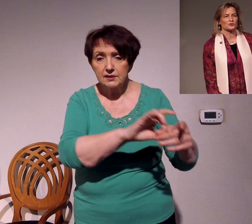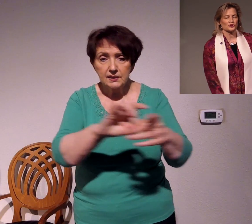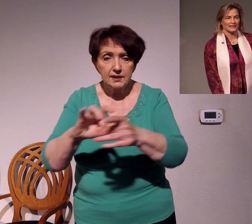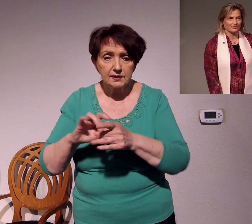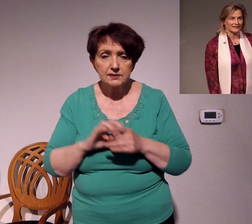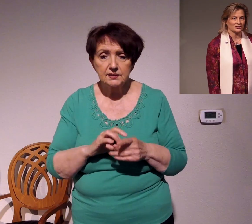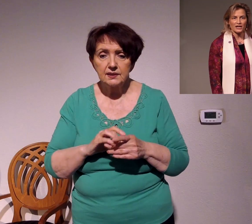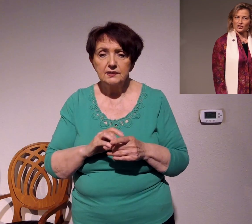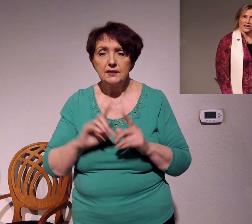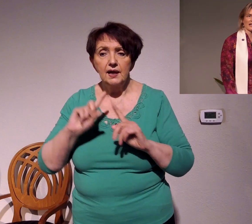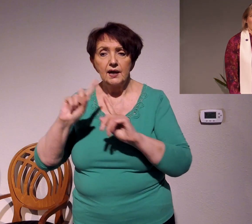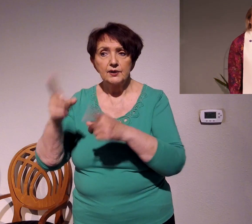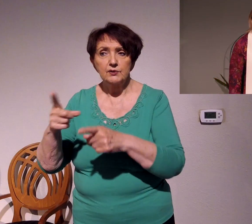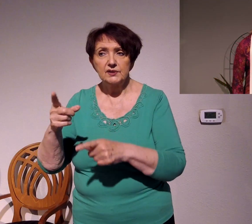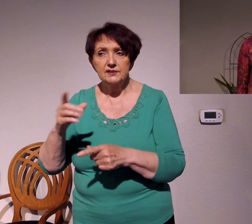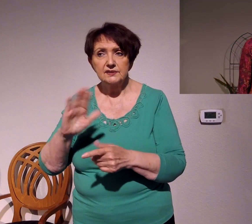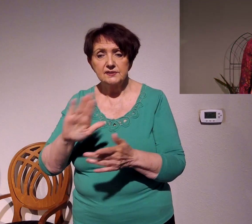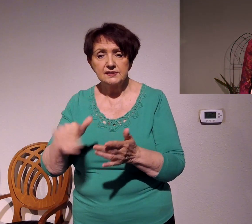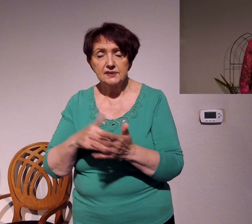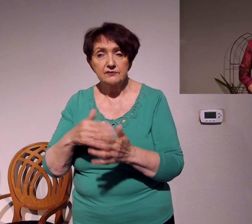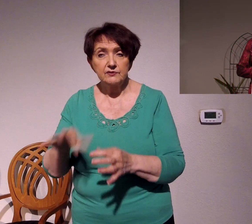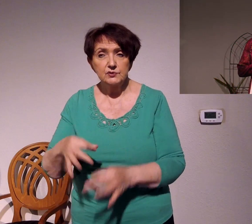for Spiritual Living. You ought to check it out."